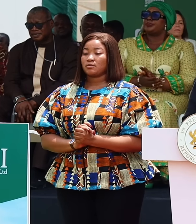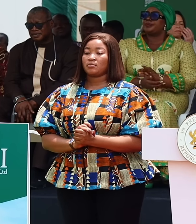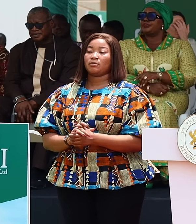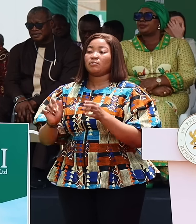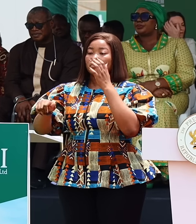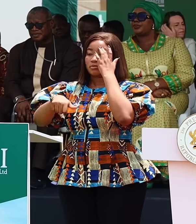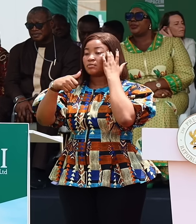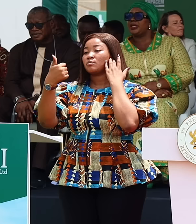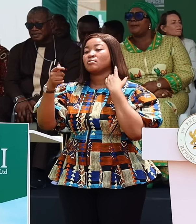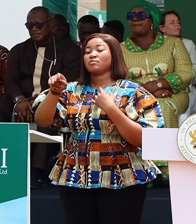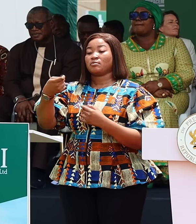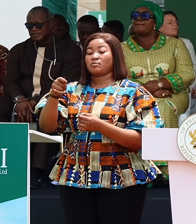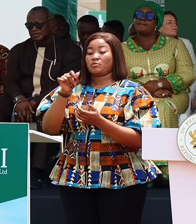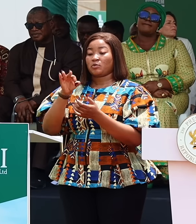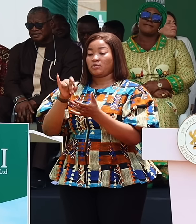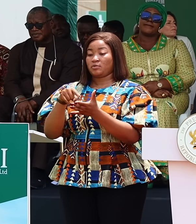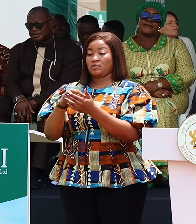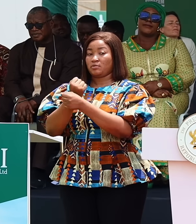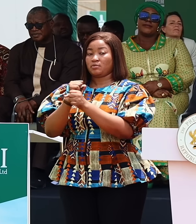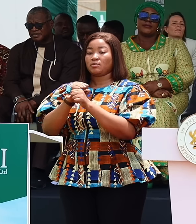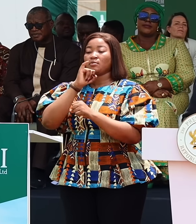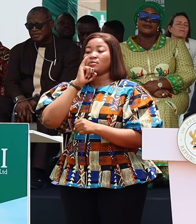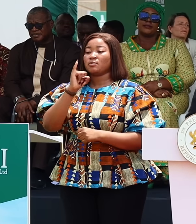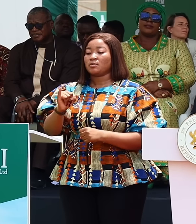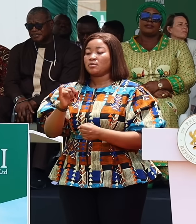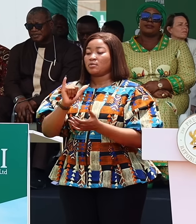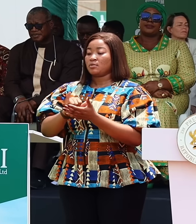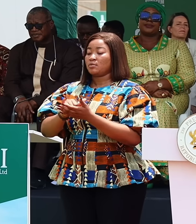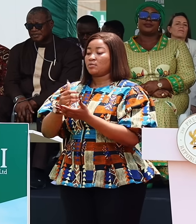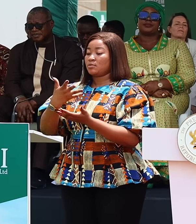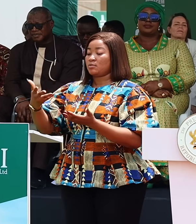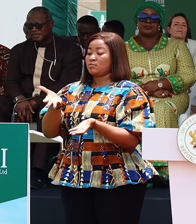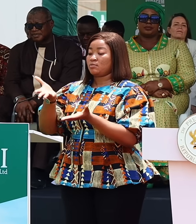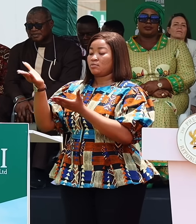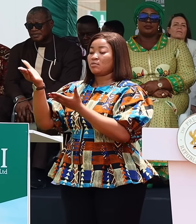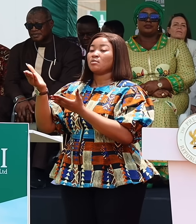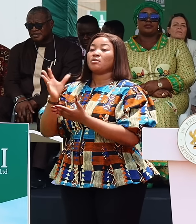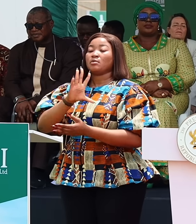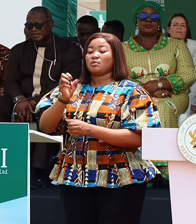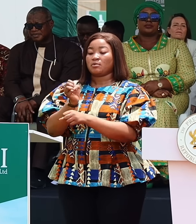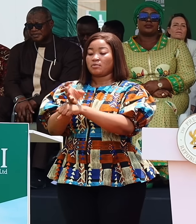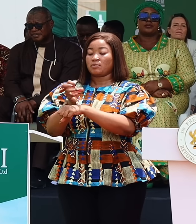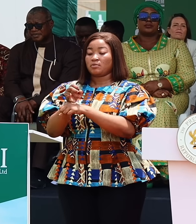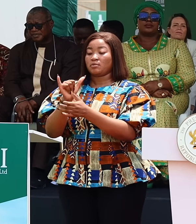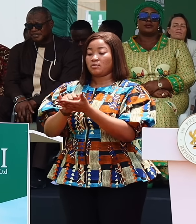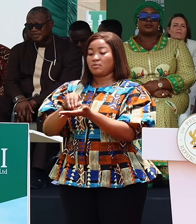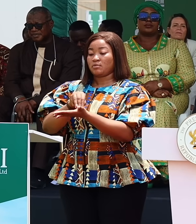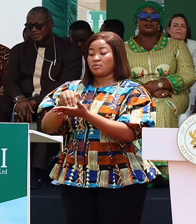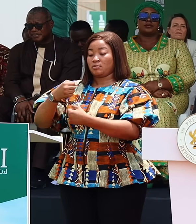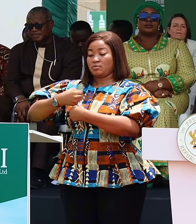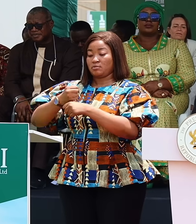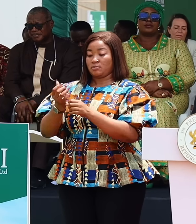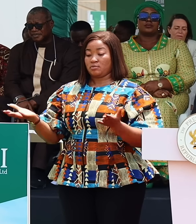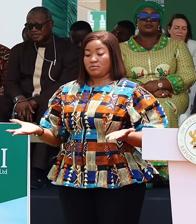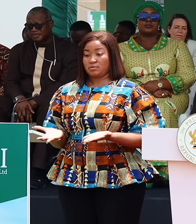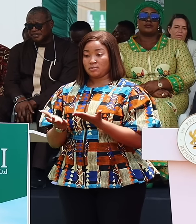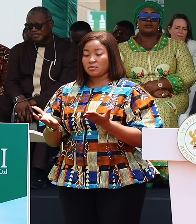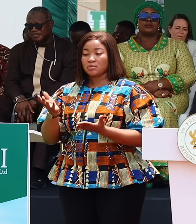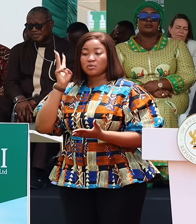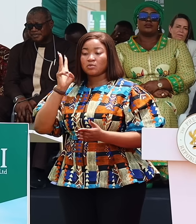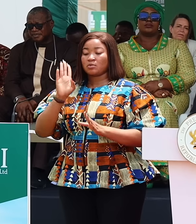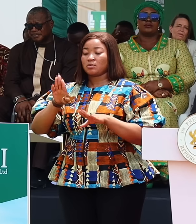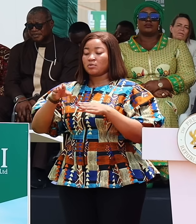Another key aspect of this investment is its export potential. I'm advised that the cement produced here will comply